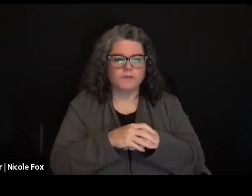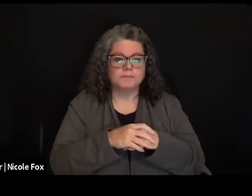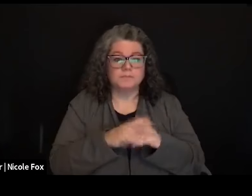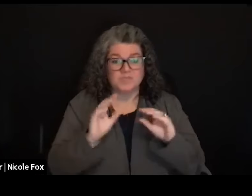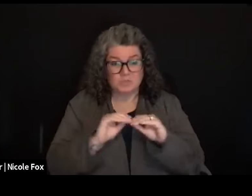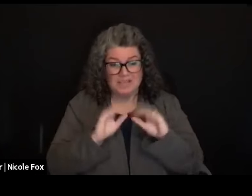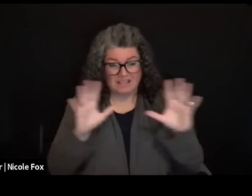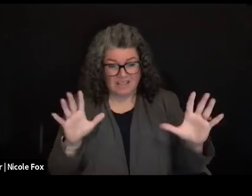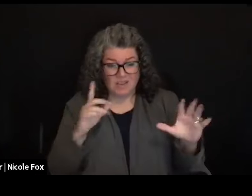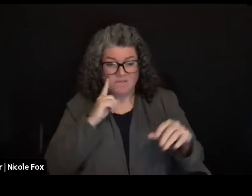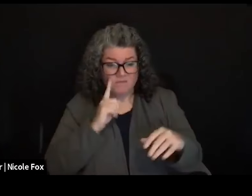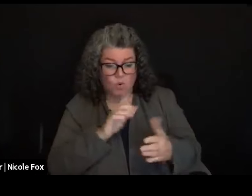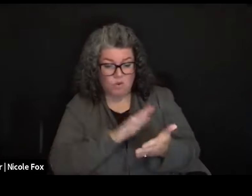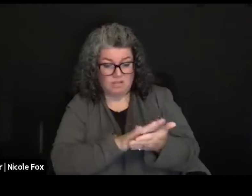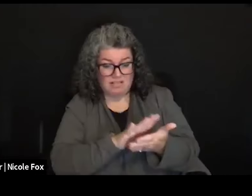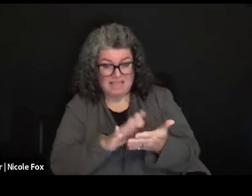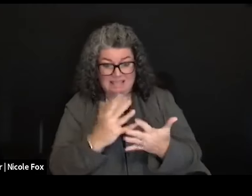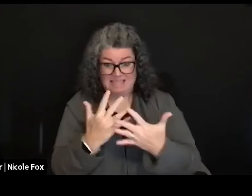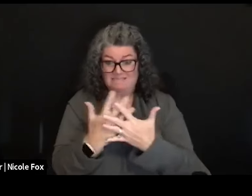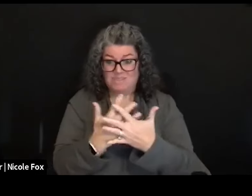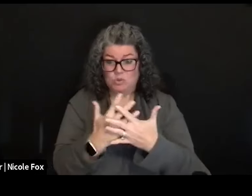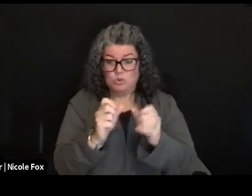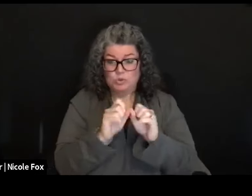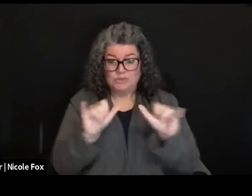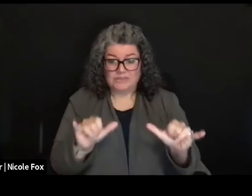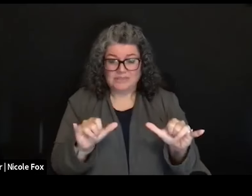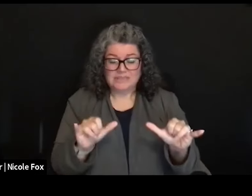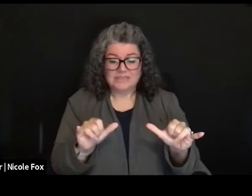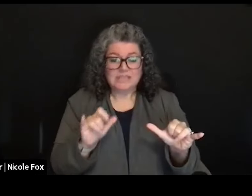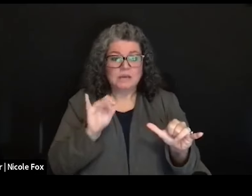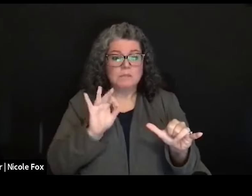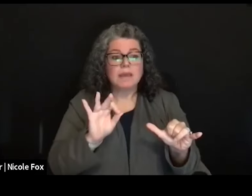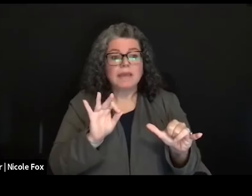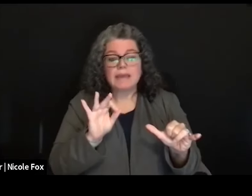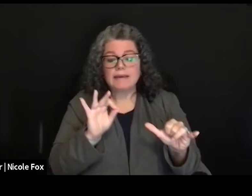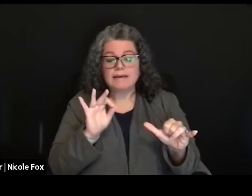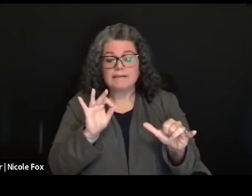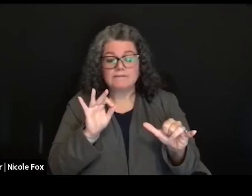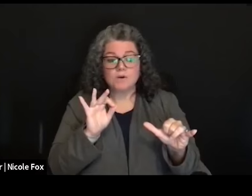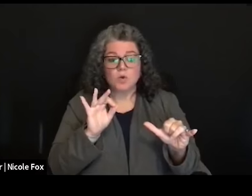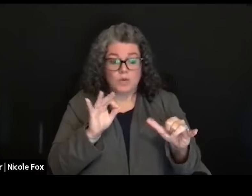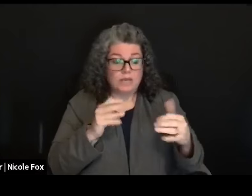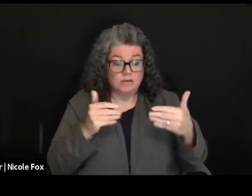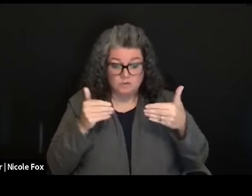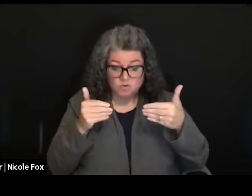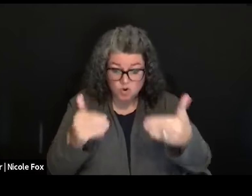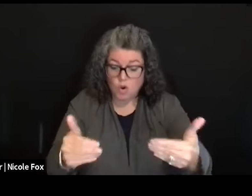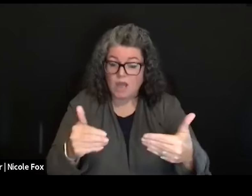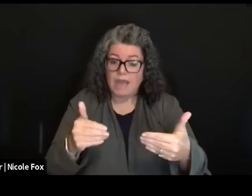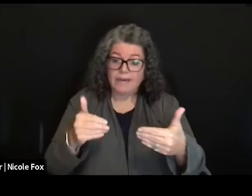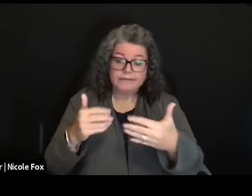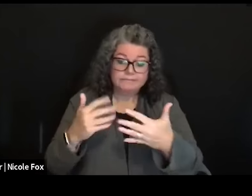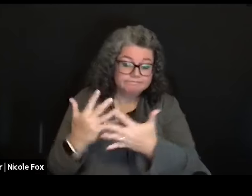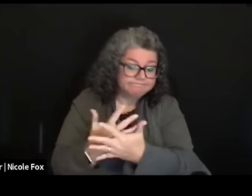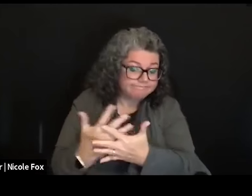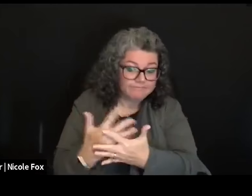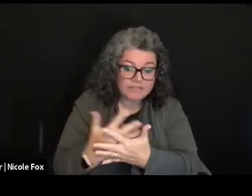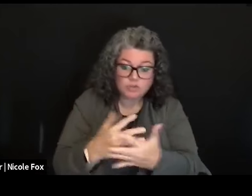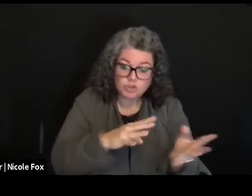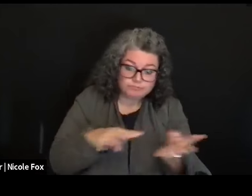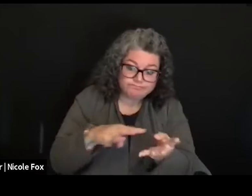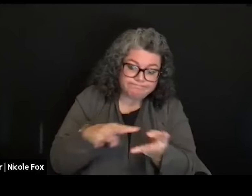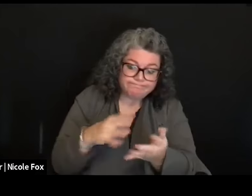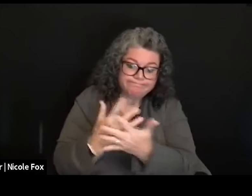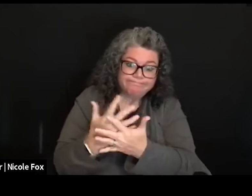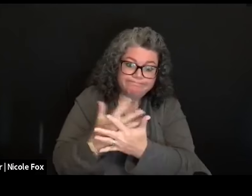clear on the treatment, the filter system, if we were to put water in the filter system, North Fork treatment plant, that had